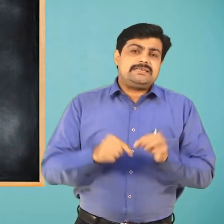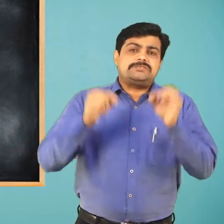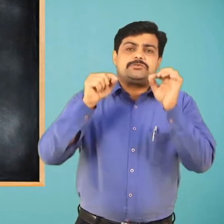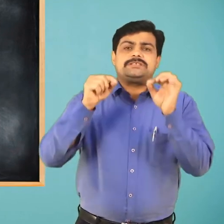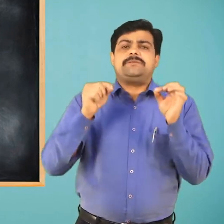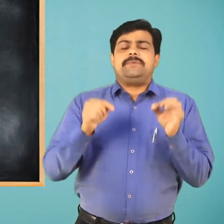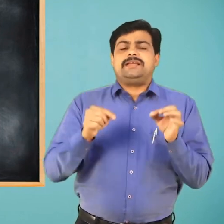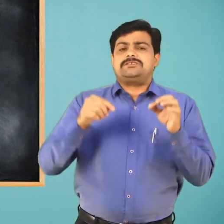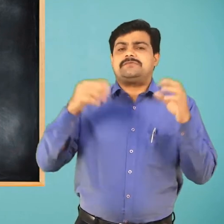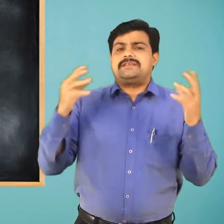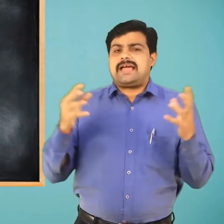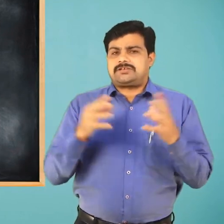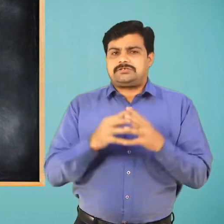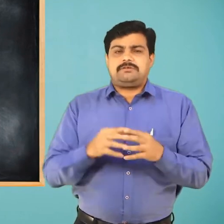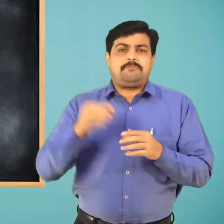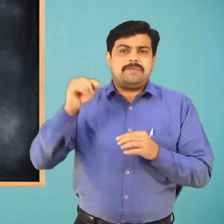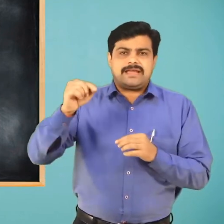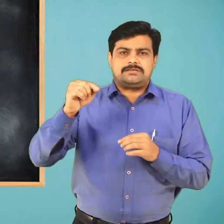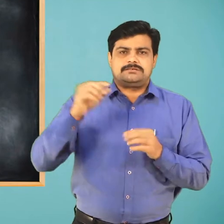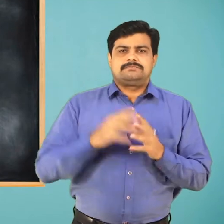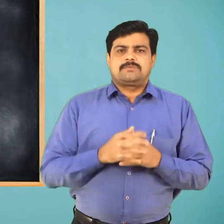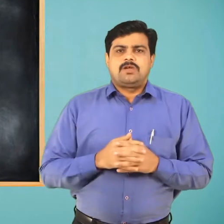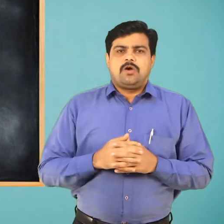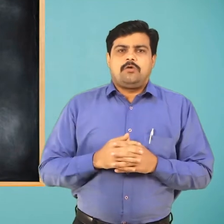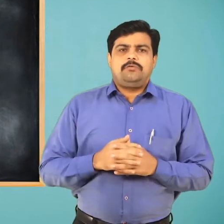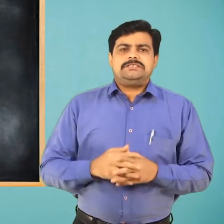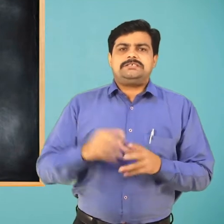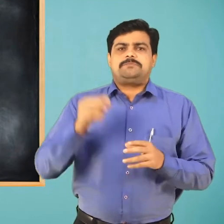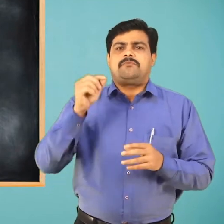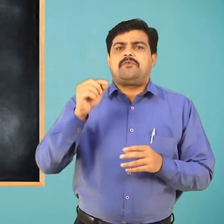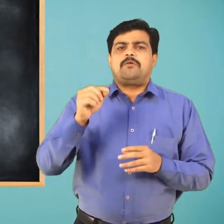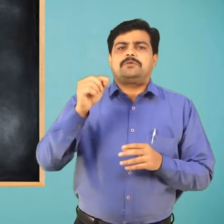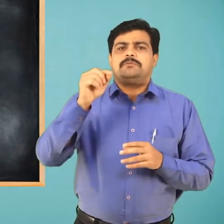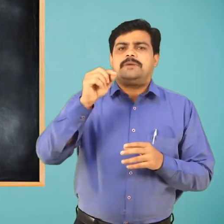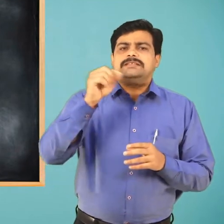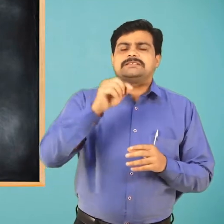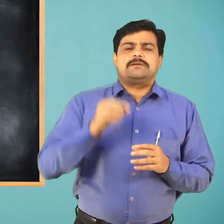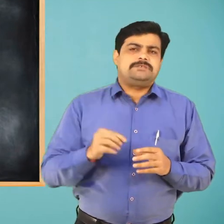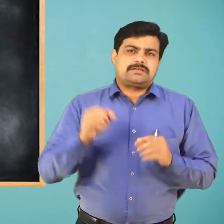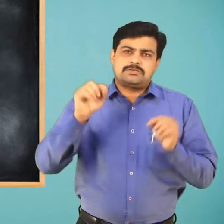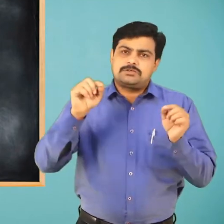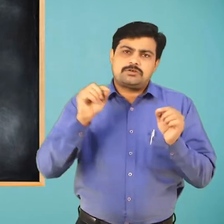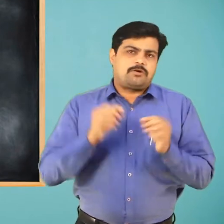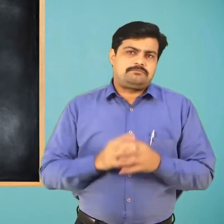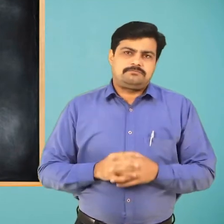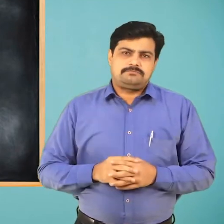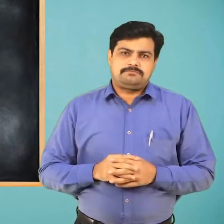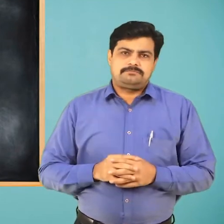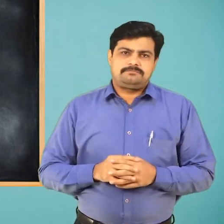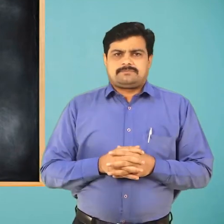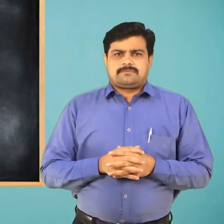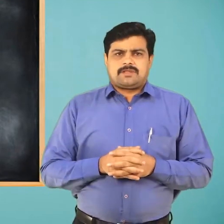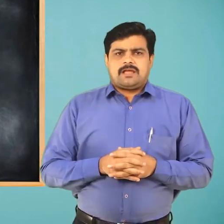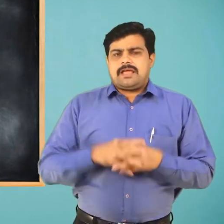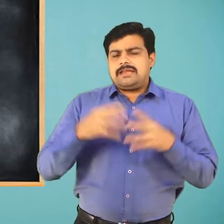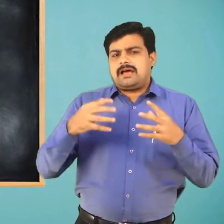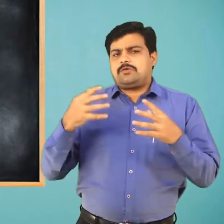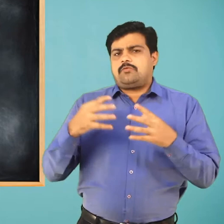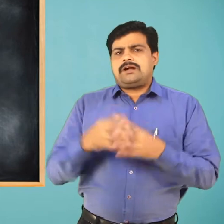the recipient of the action baked, which is performed by the subject Tom. In other